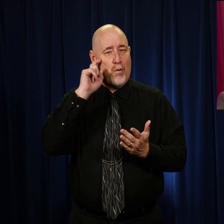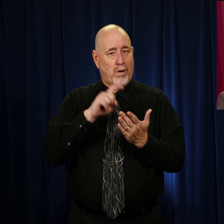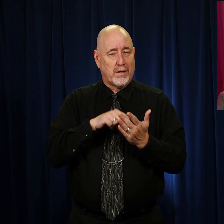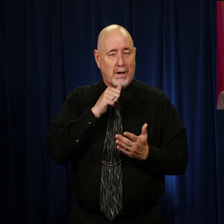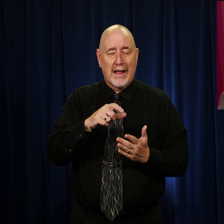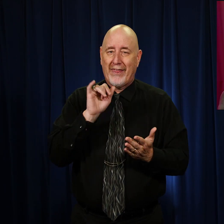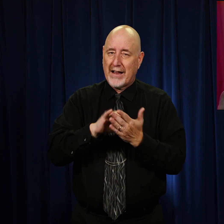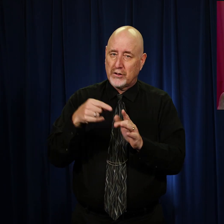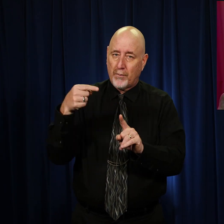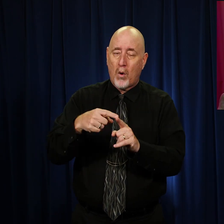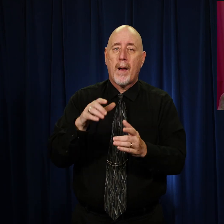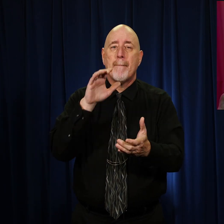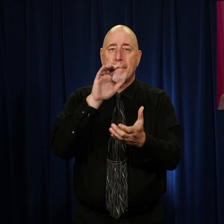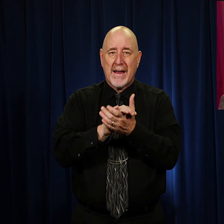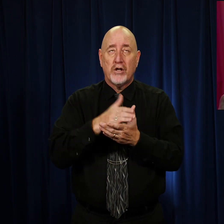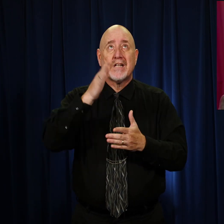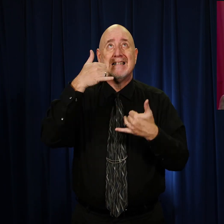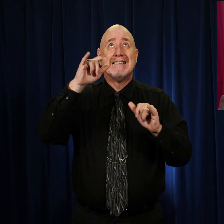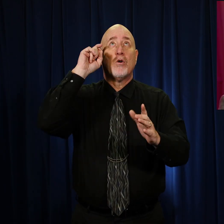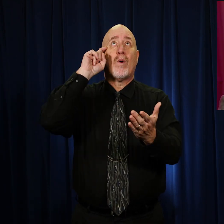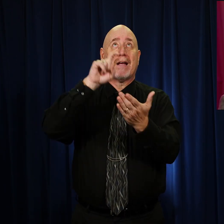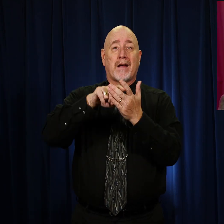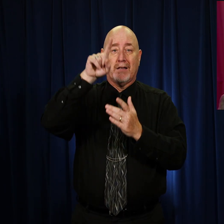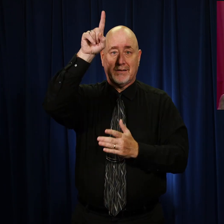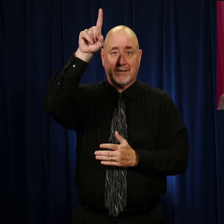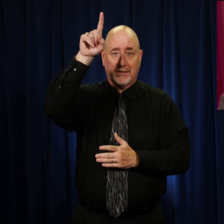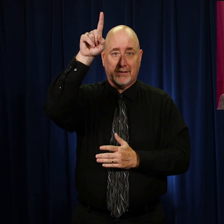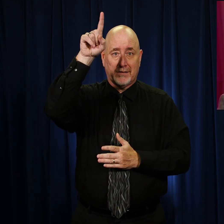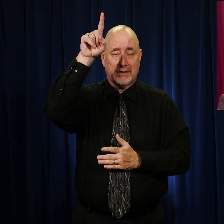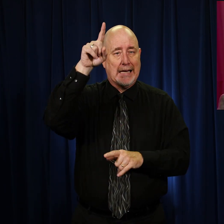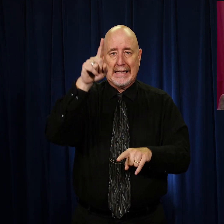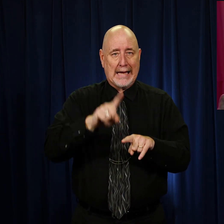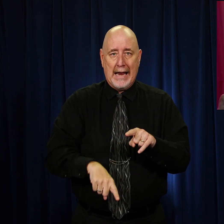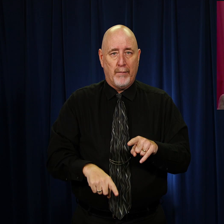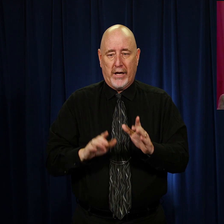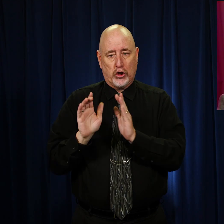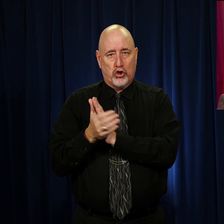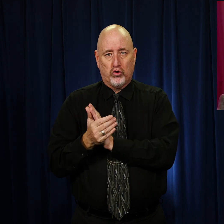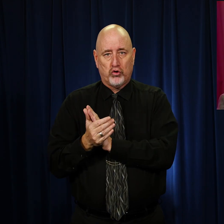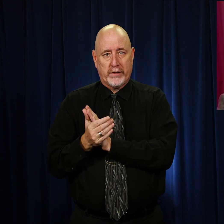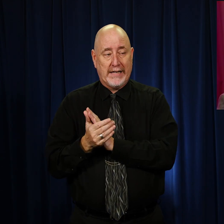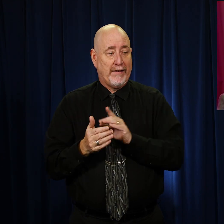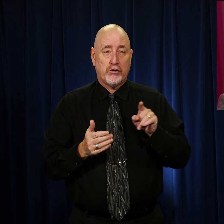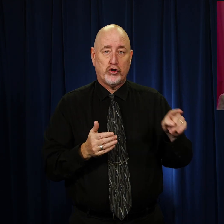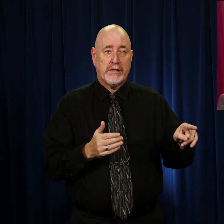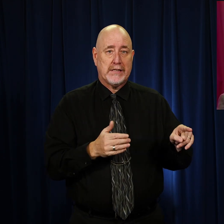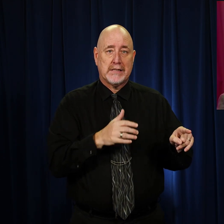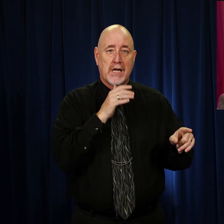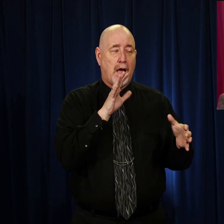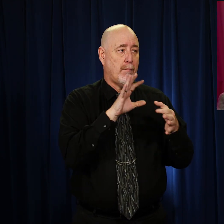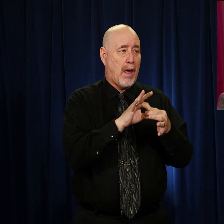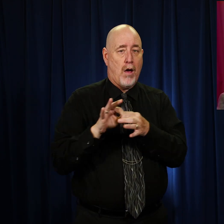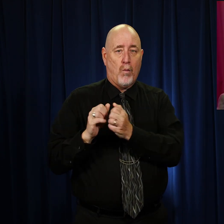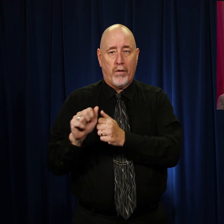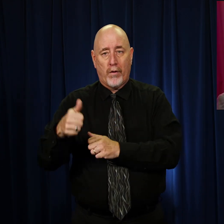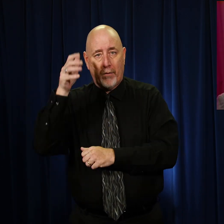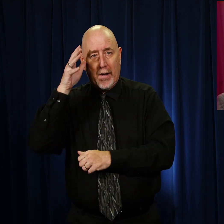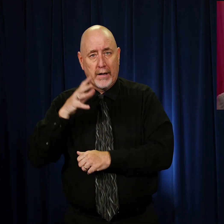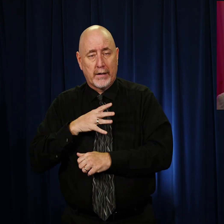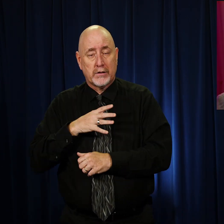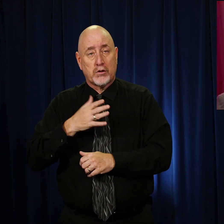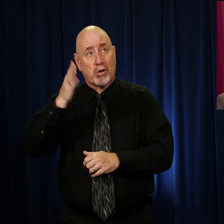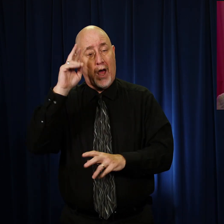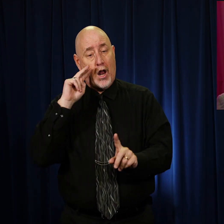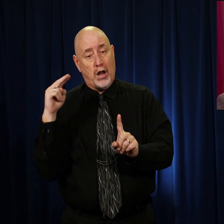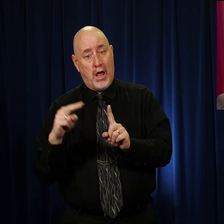point. The marriage is still recognized by God. It cannot be adultery if she's no longer bound to another. Therefore, in the